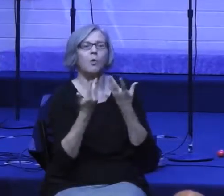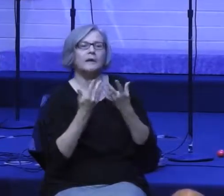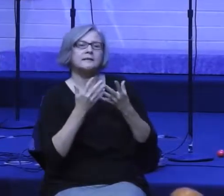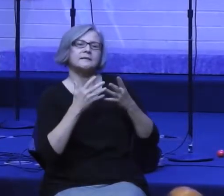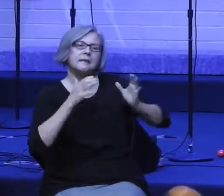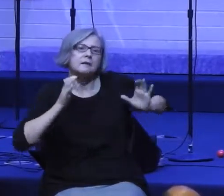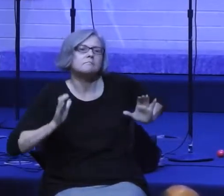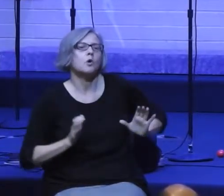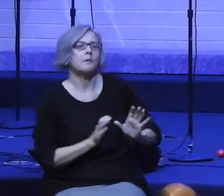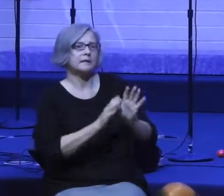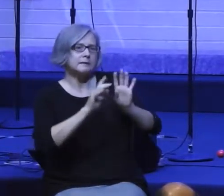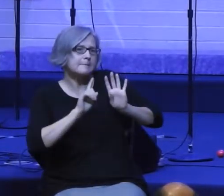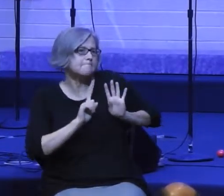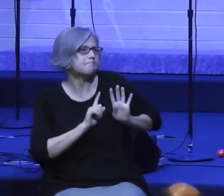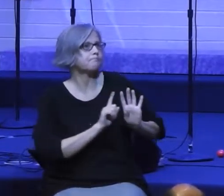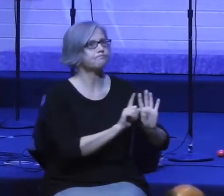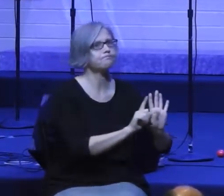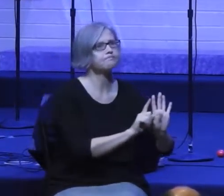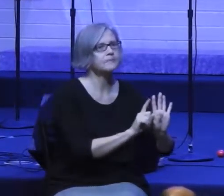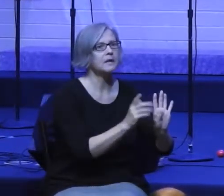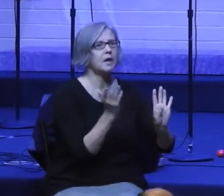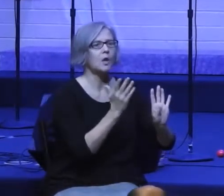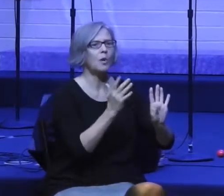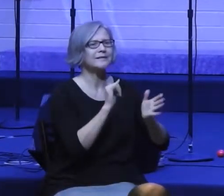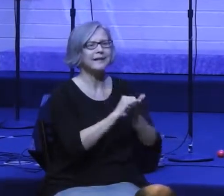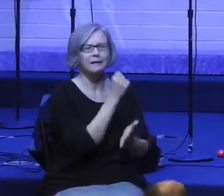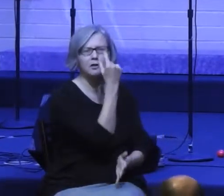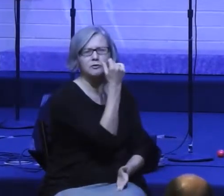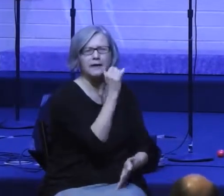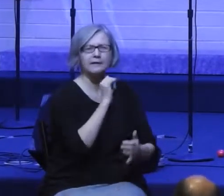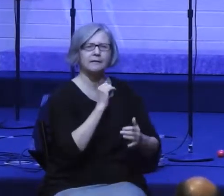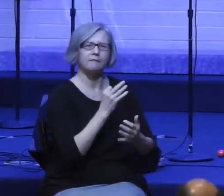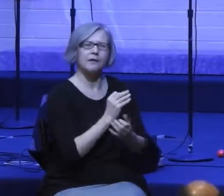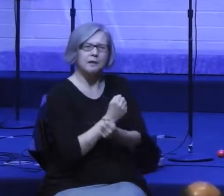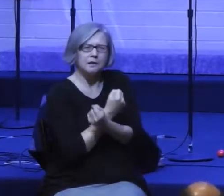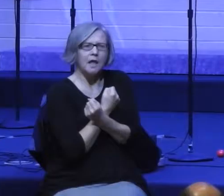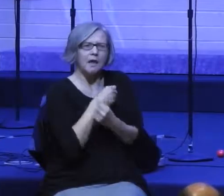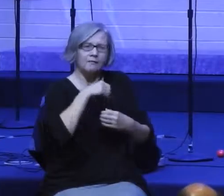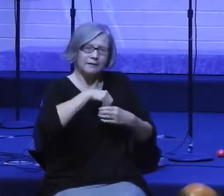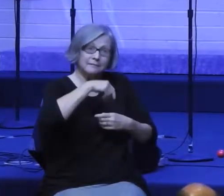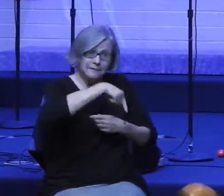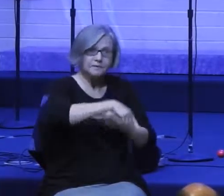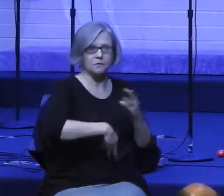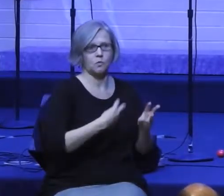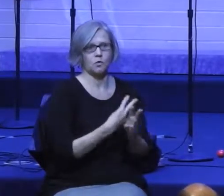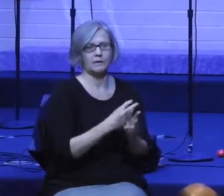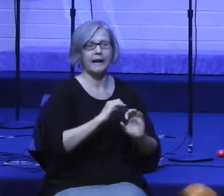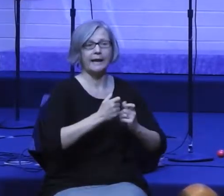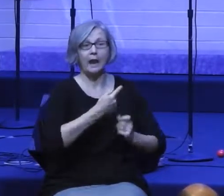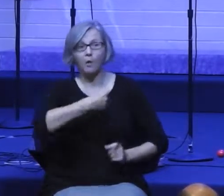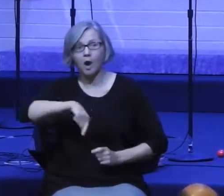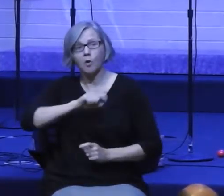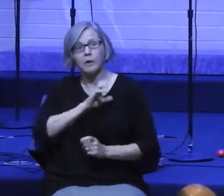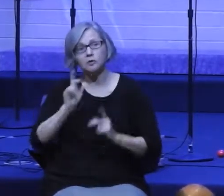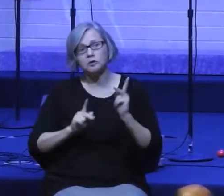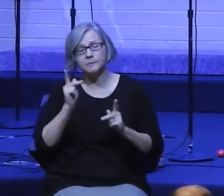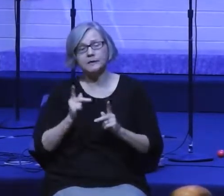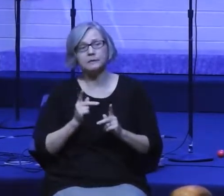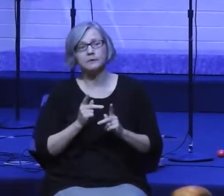the momentum, what is the understanding of love in our world? And how are we as Christians called